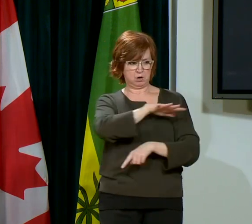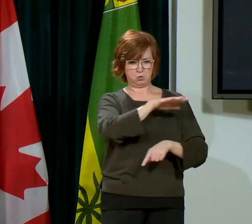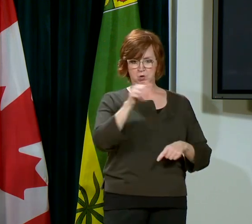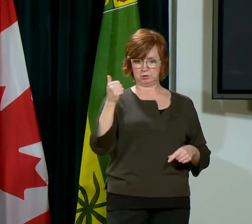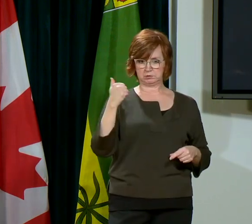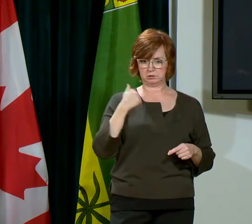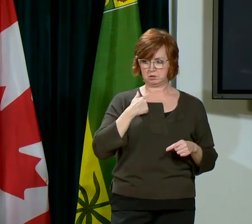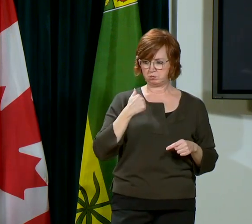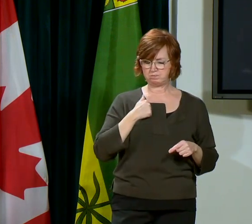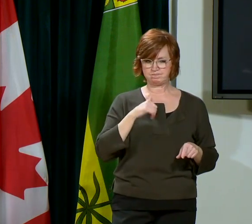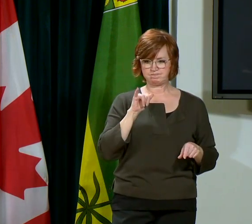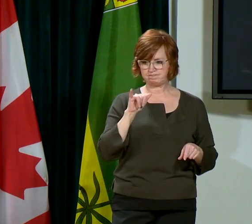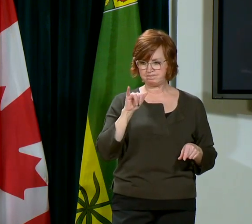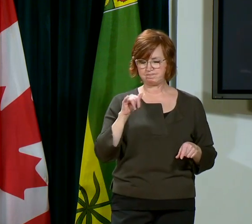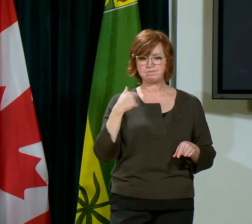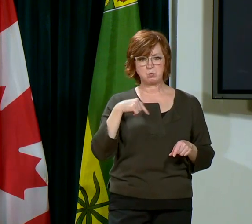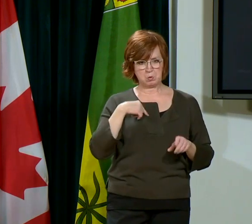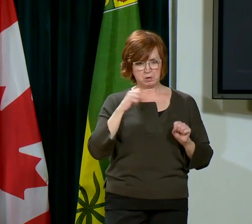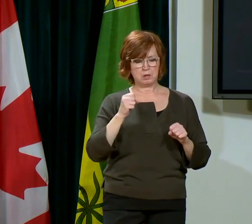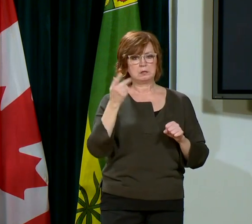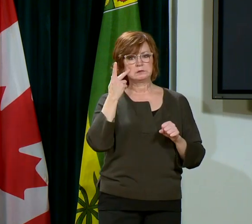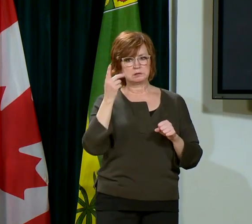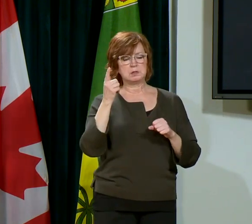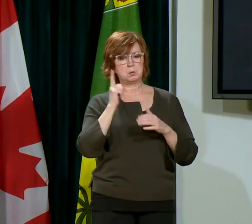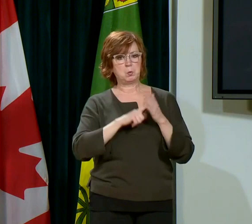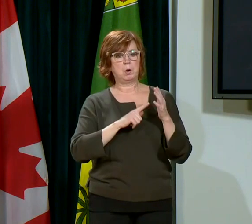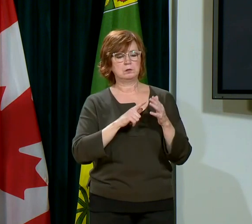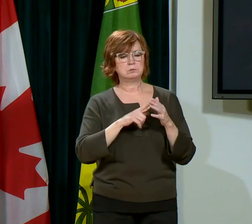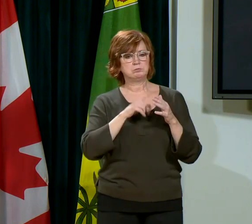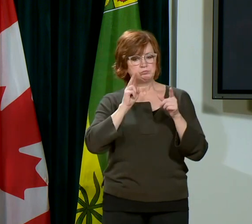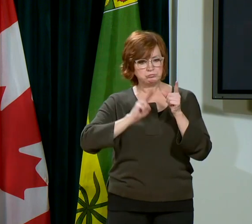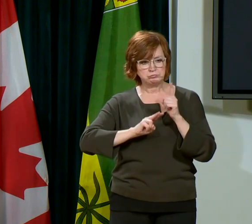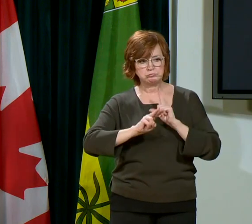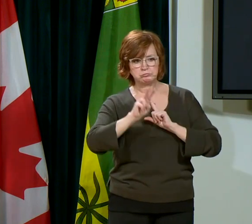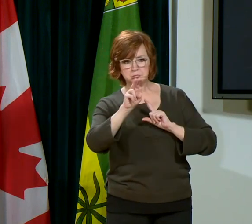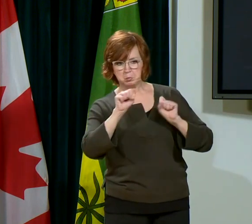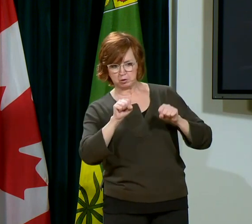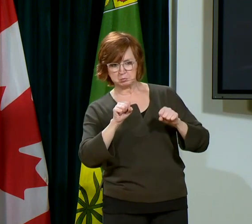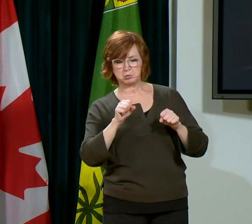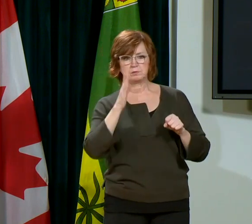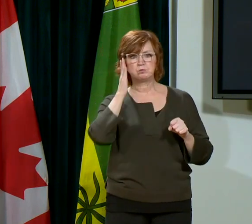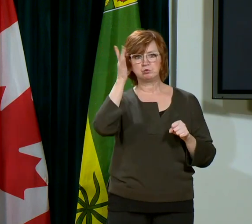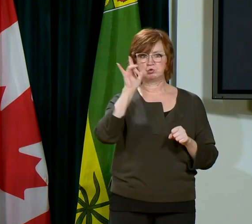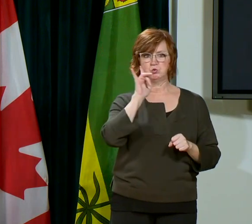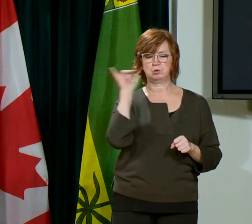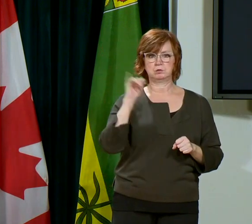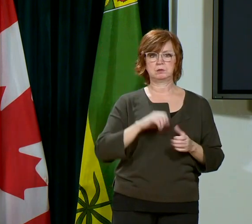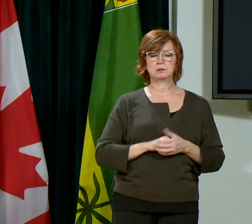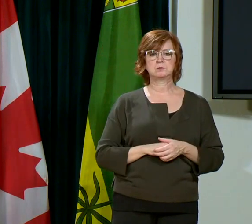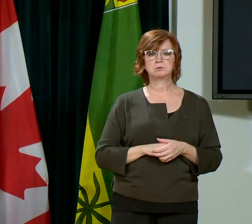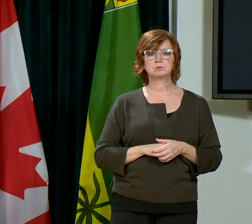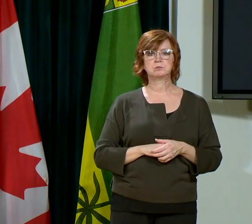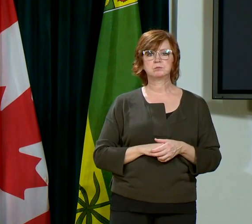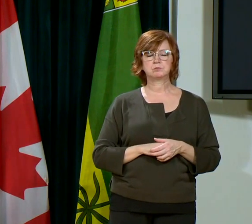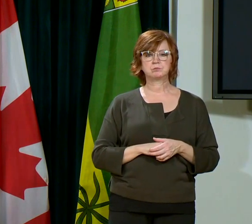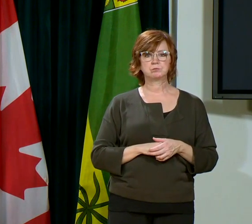managed, then that would be one potential trajectory that we can manage the risk and proceed with